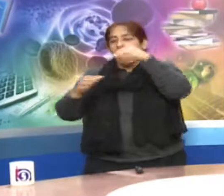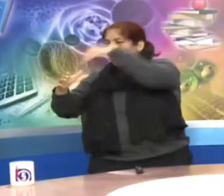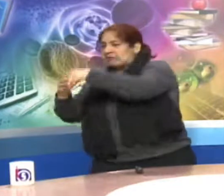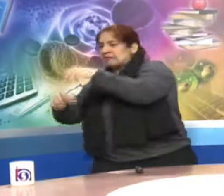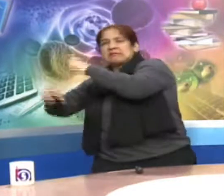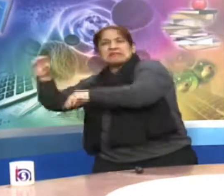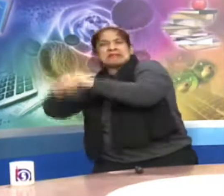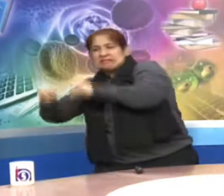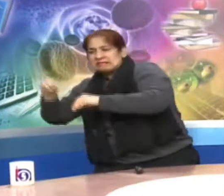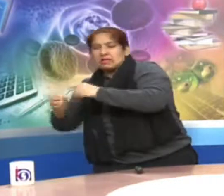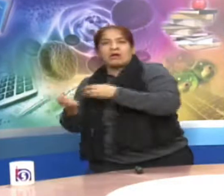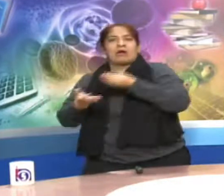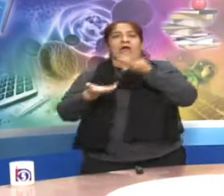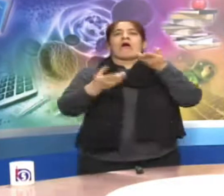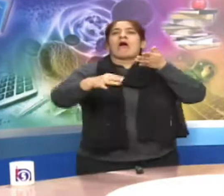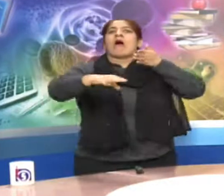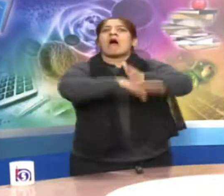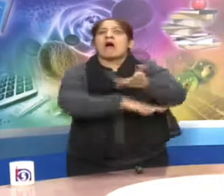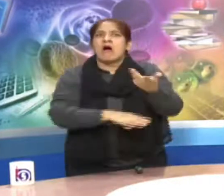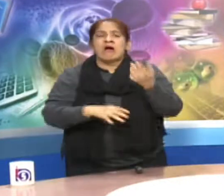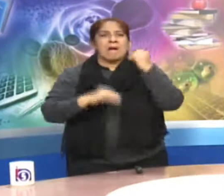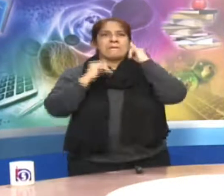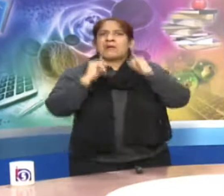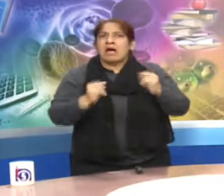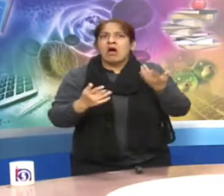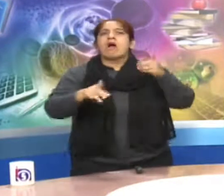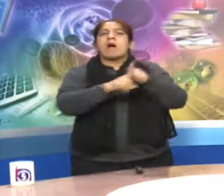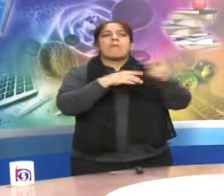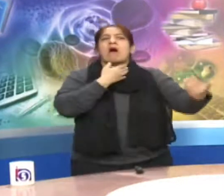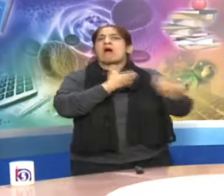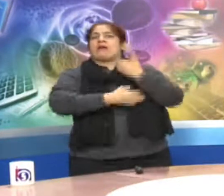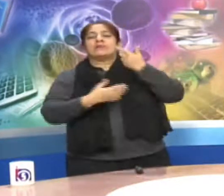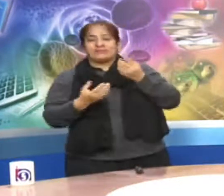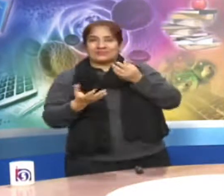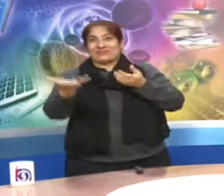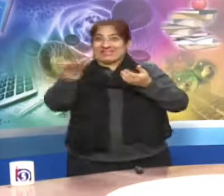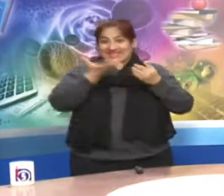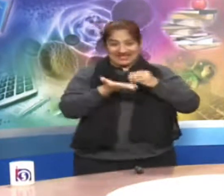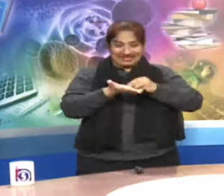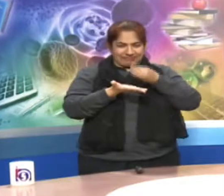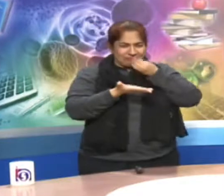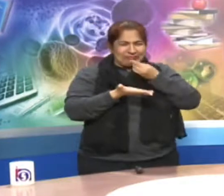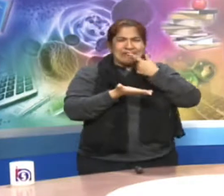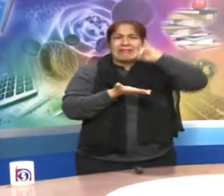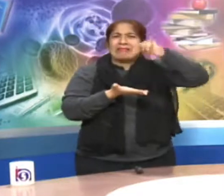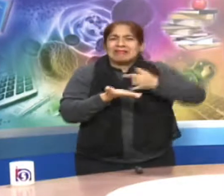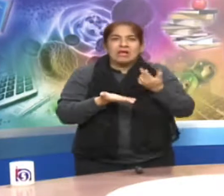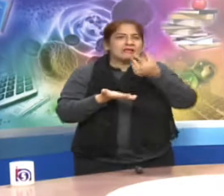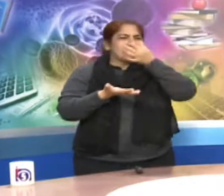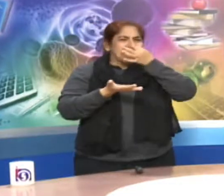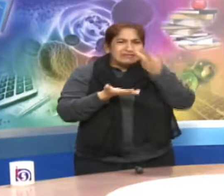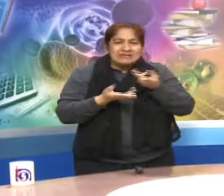some gadget or anything, but not giving the real quality, compromising on the